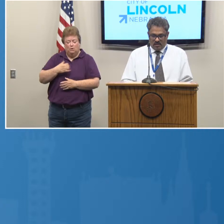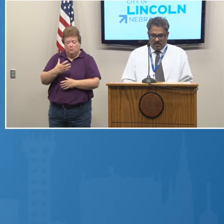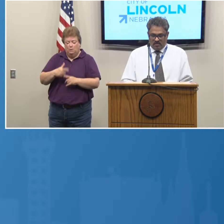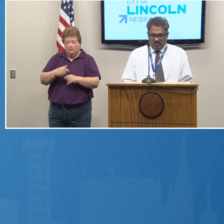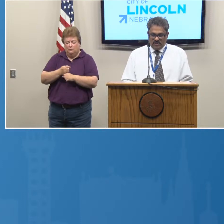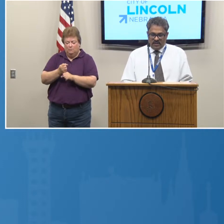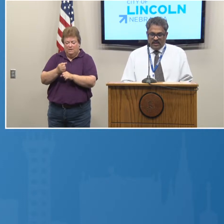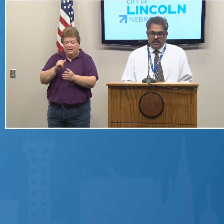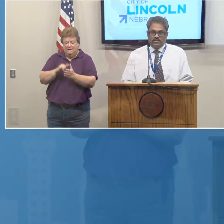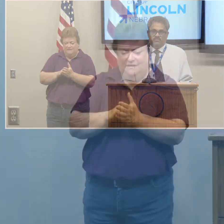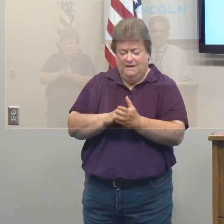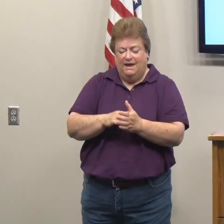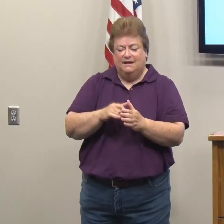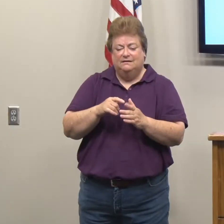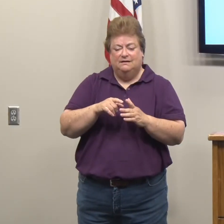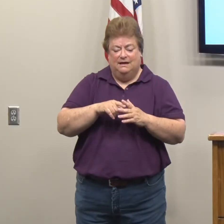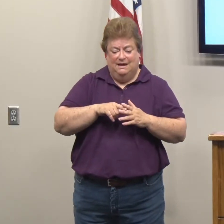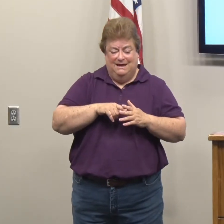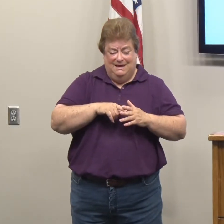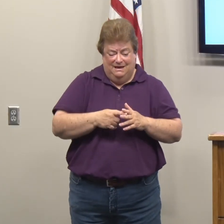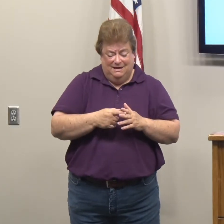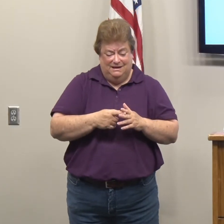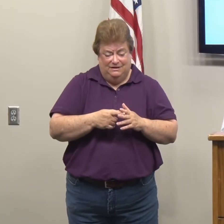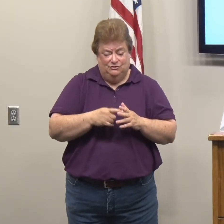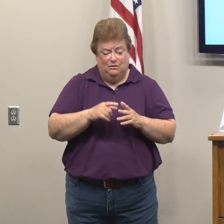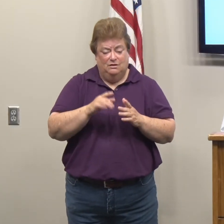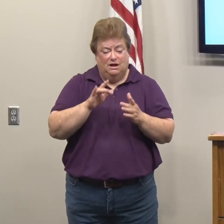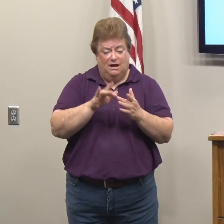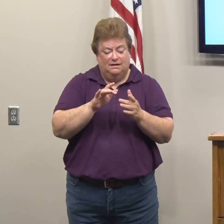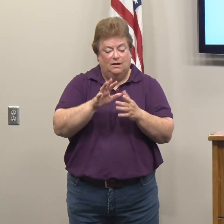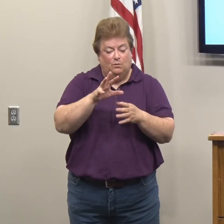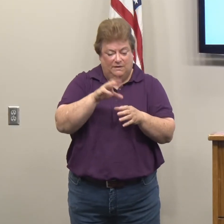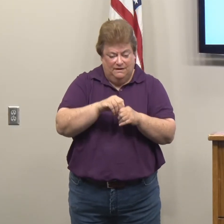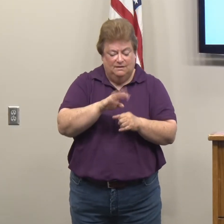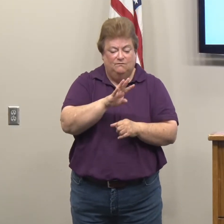contact with a case within 24 to 48 hours.